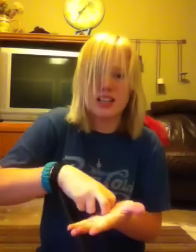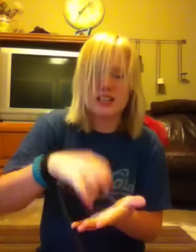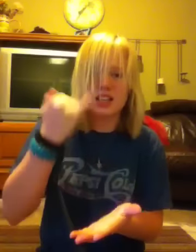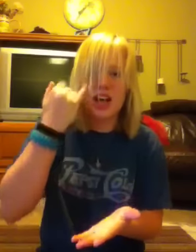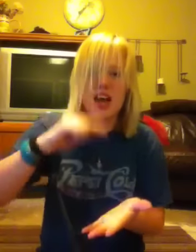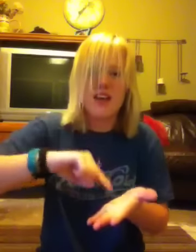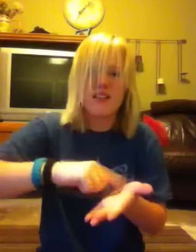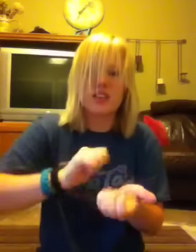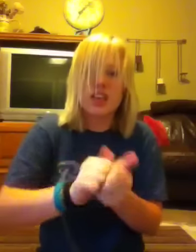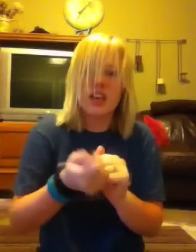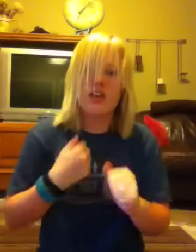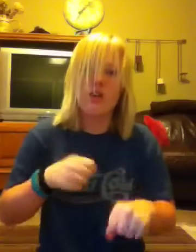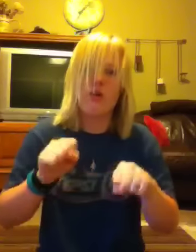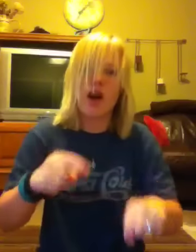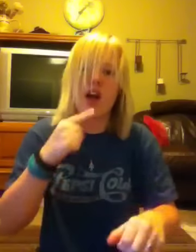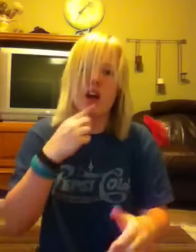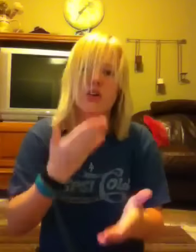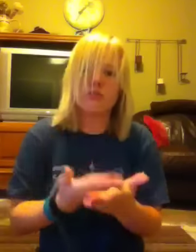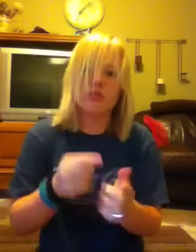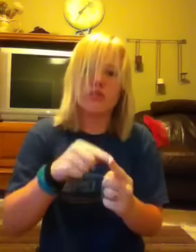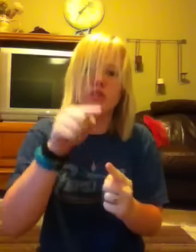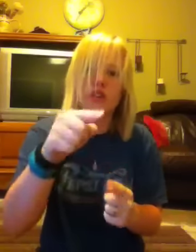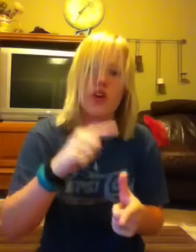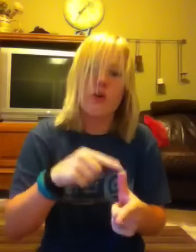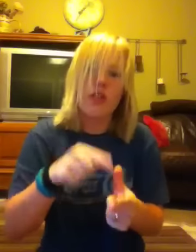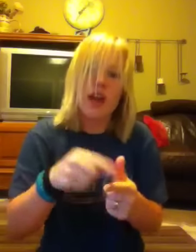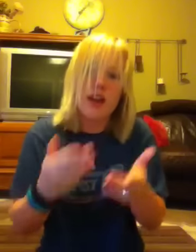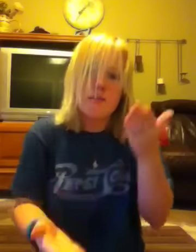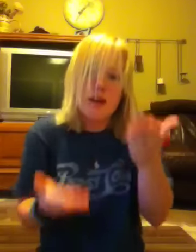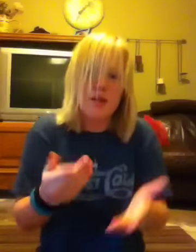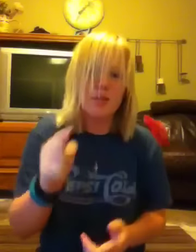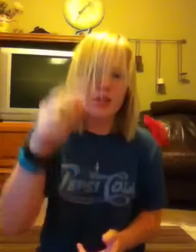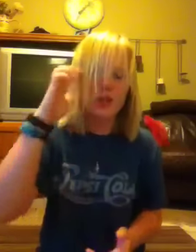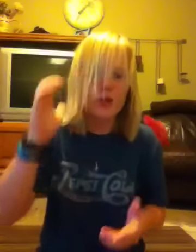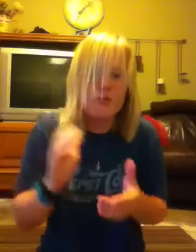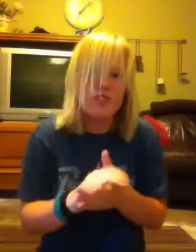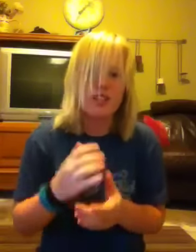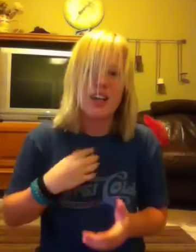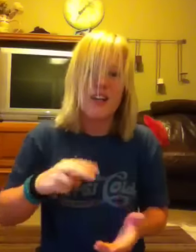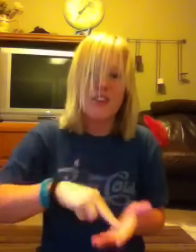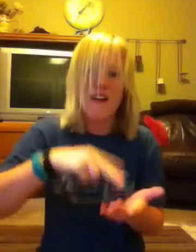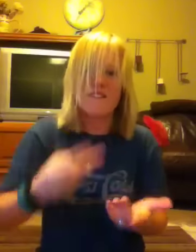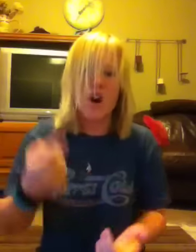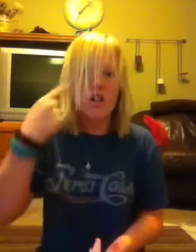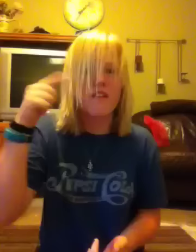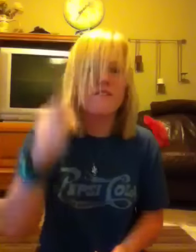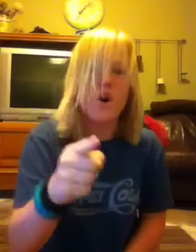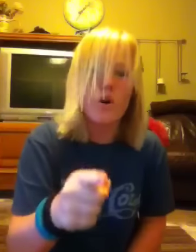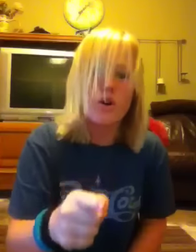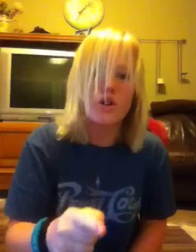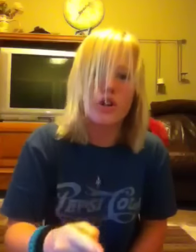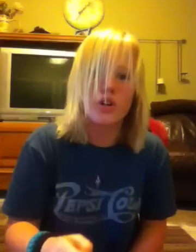If there's any way in the first year Then maybe you leave I fall before you